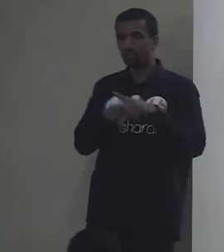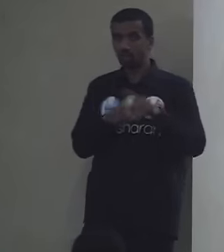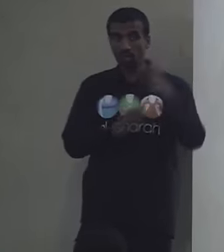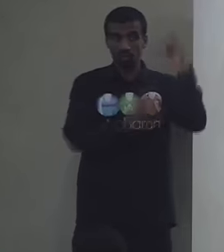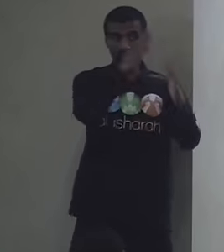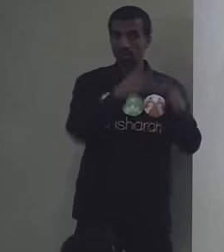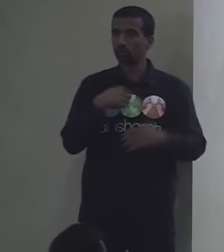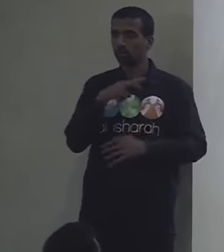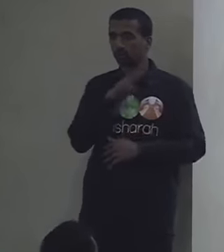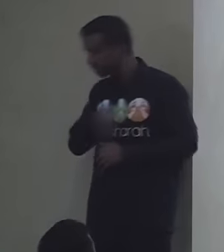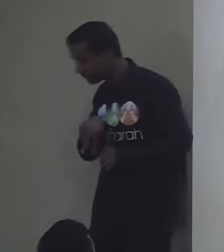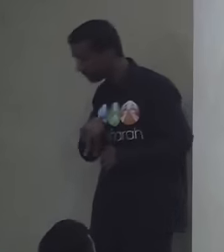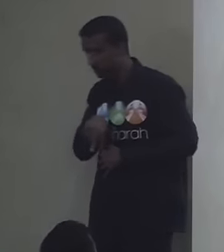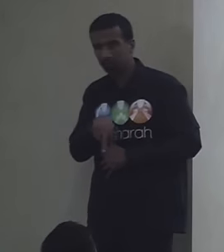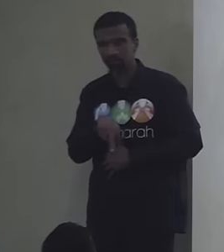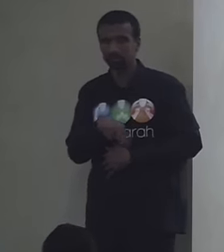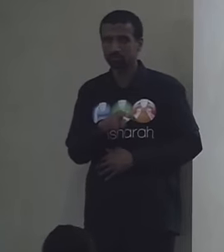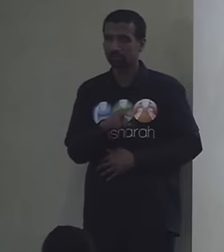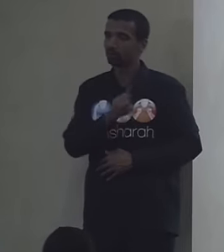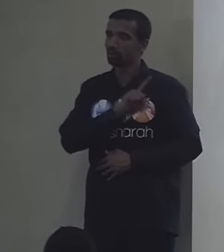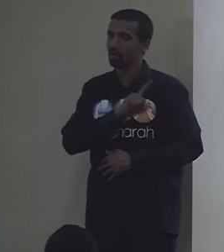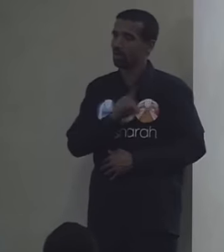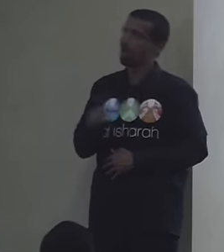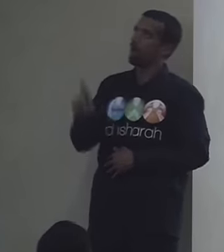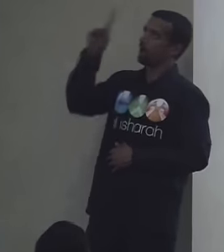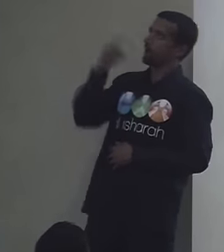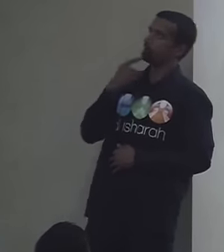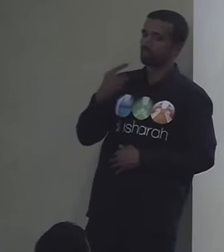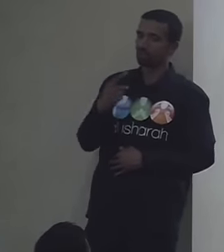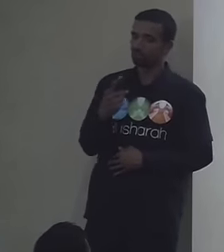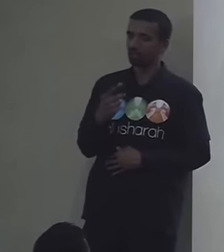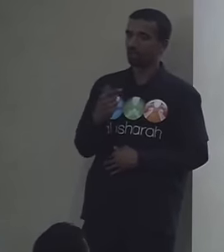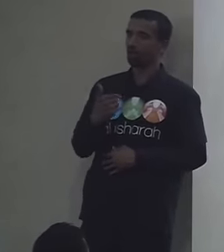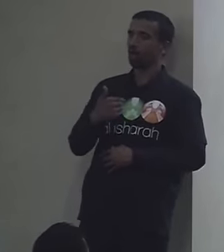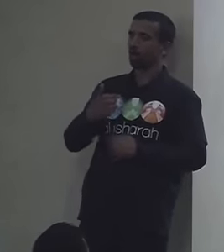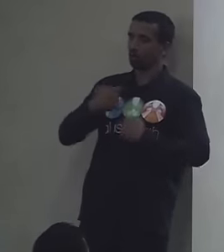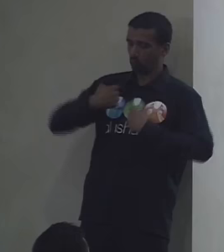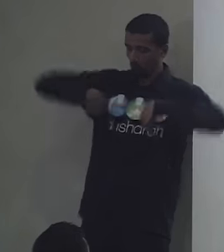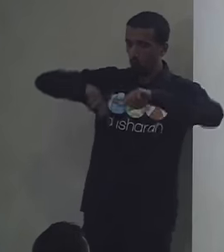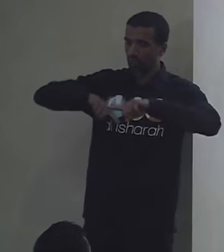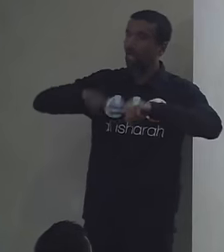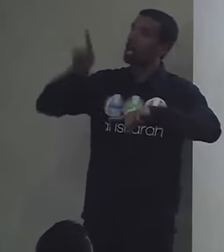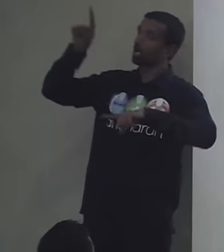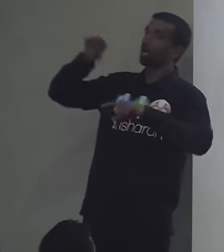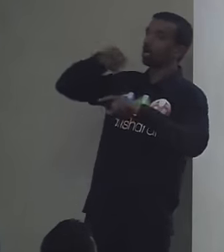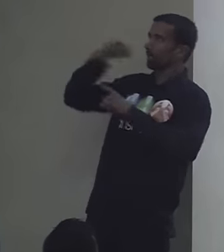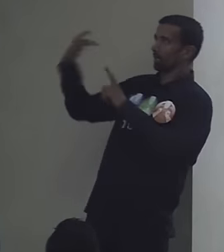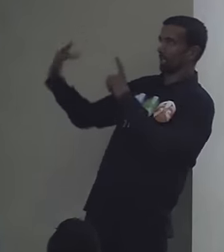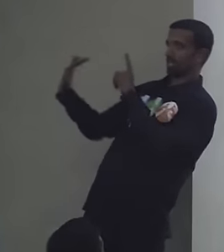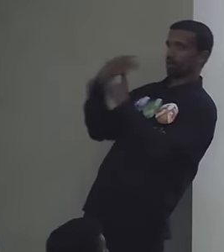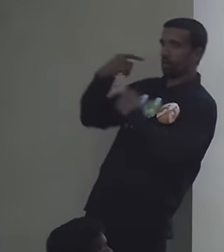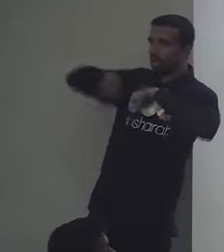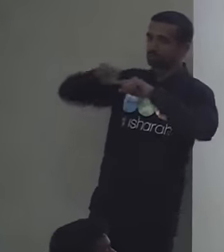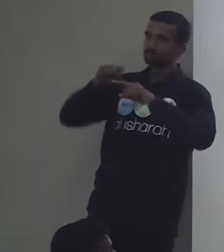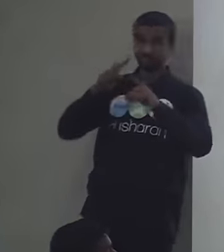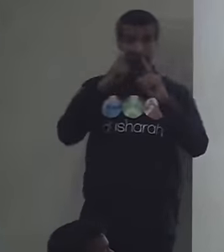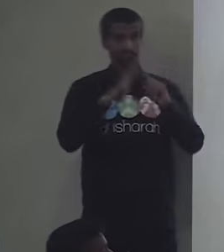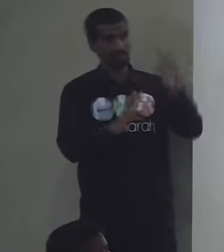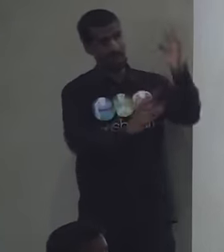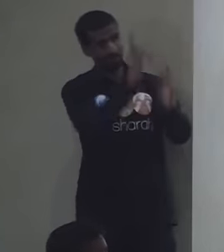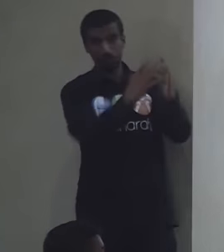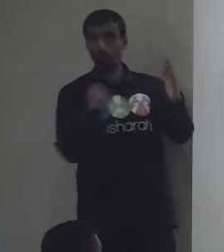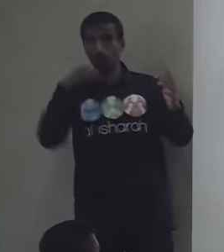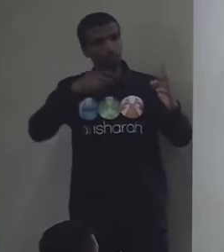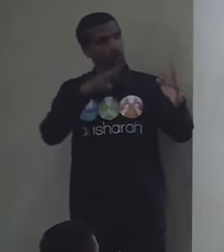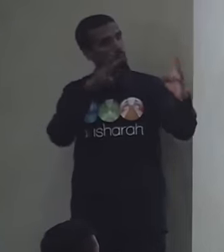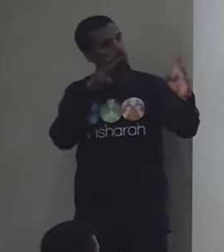There's no blinking. There's no turning away. I will make you face that reality. And you'll keep on looking at it. Oh, you will look at it, all right. There's a la. There's a